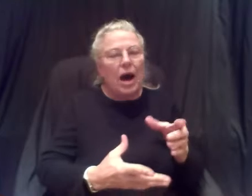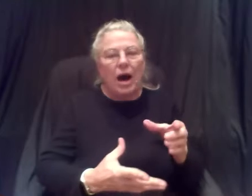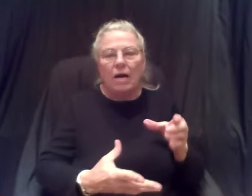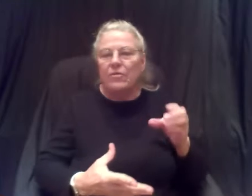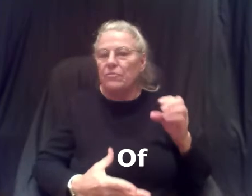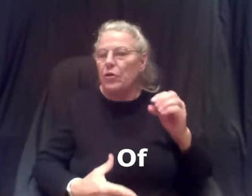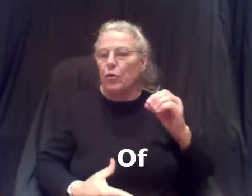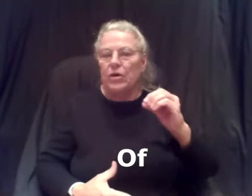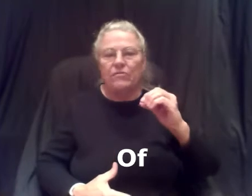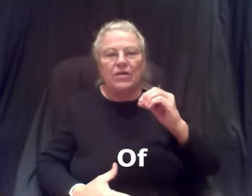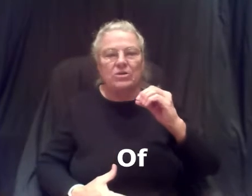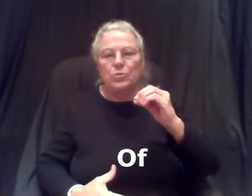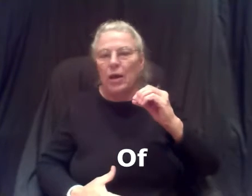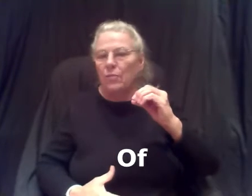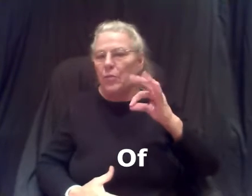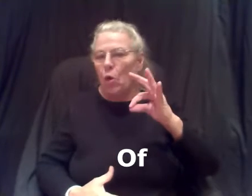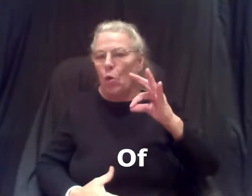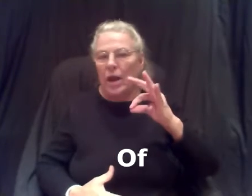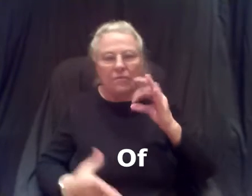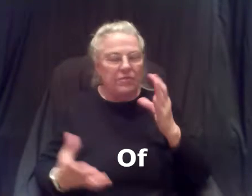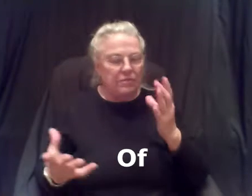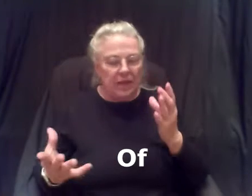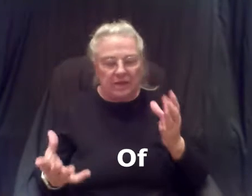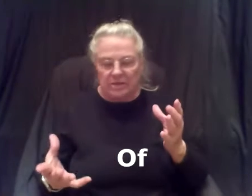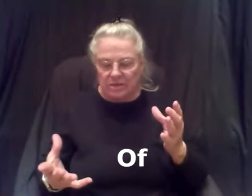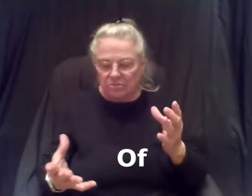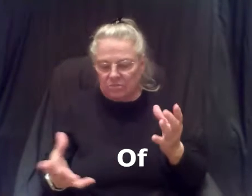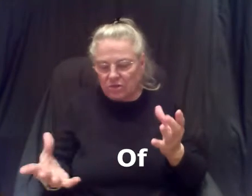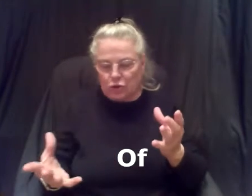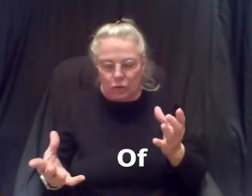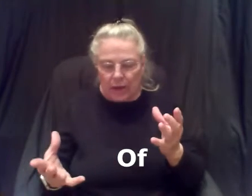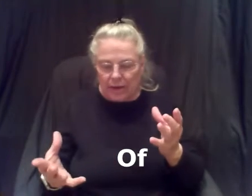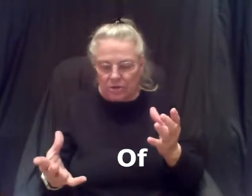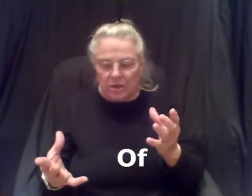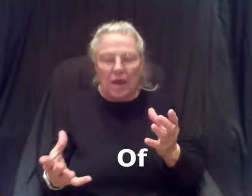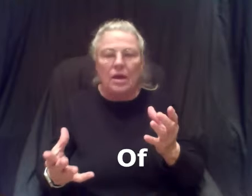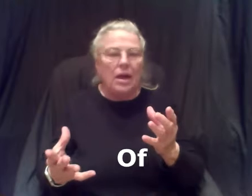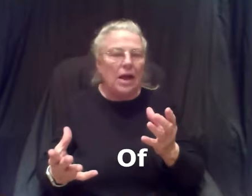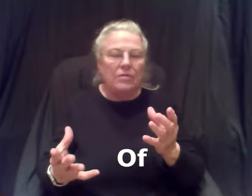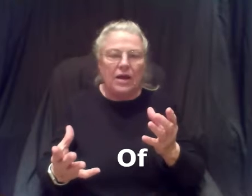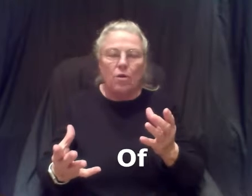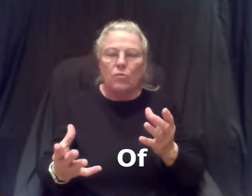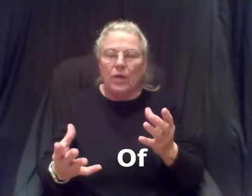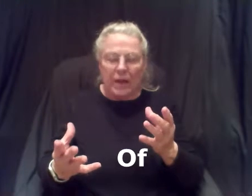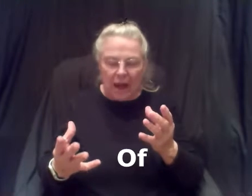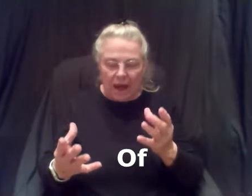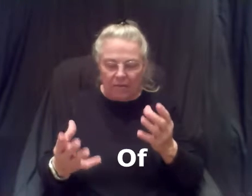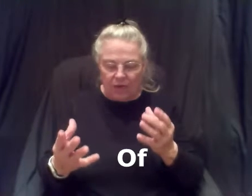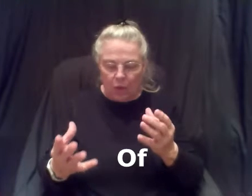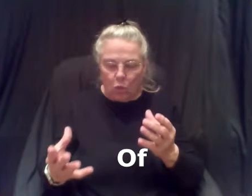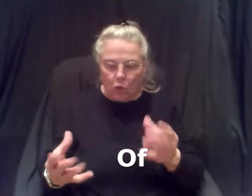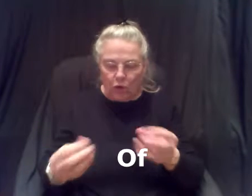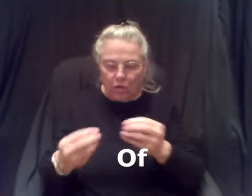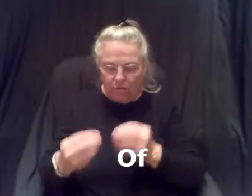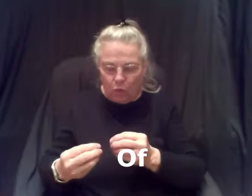of, you're going to finger spell, O-F. It's 2 letters, and they don't really have a word for